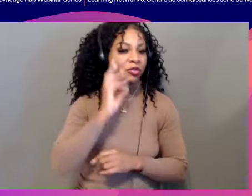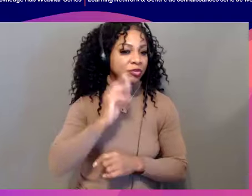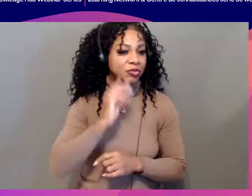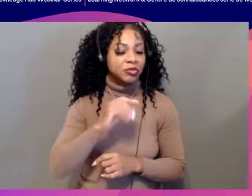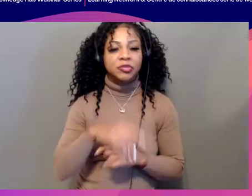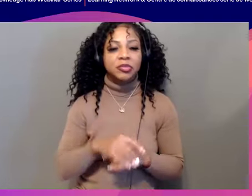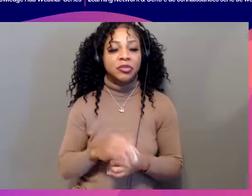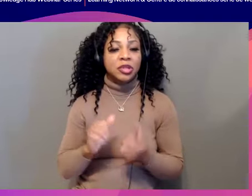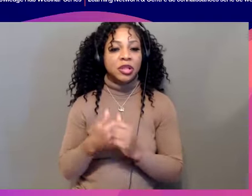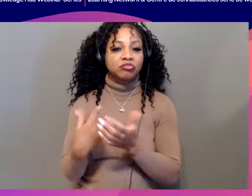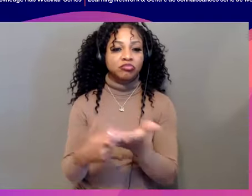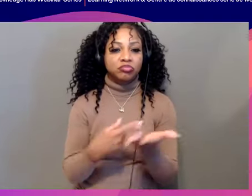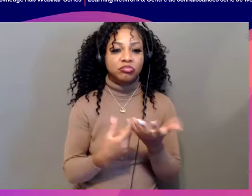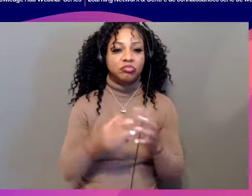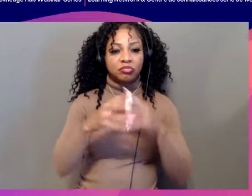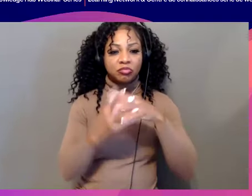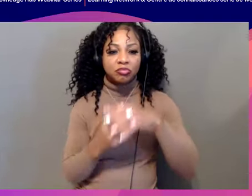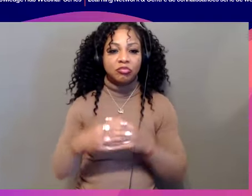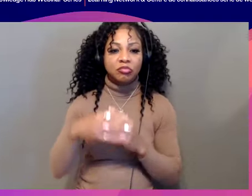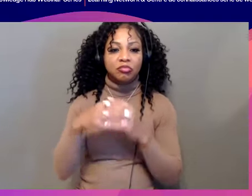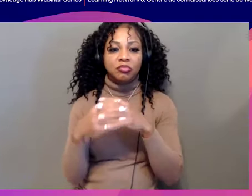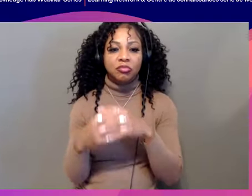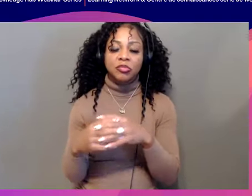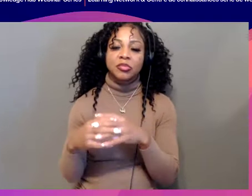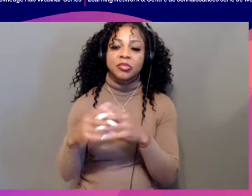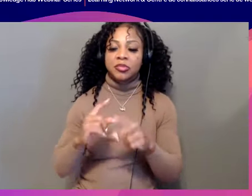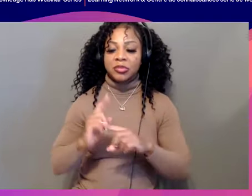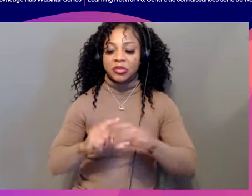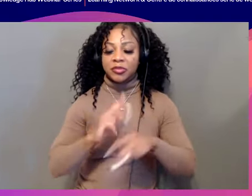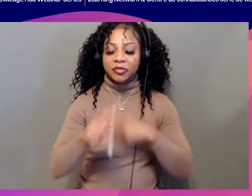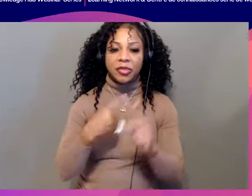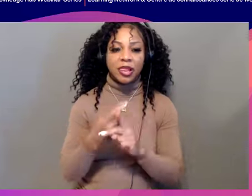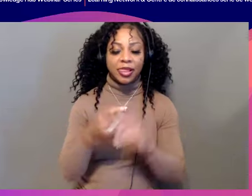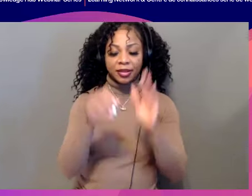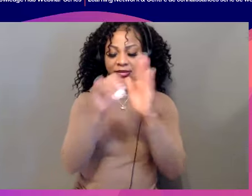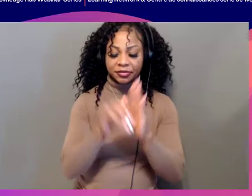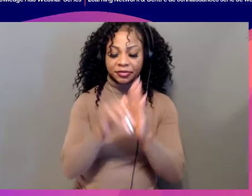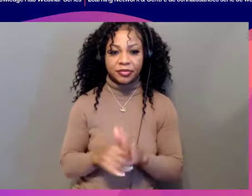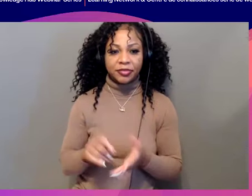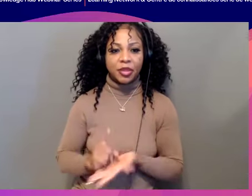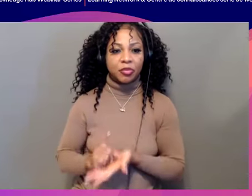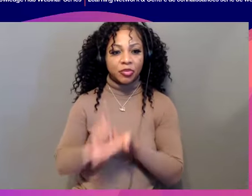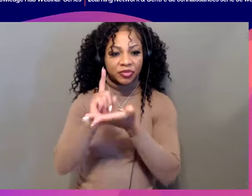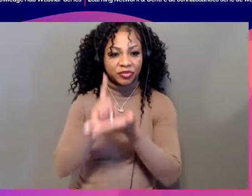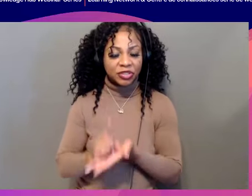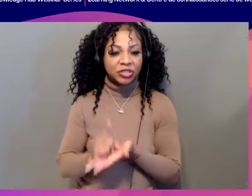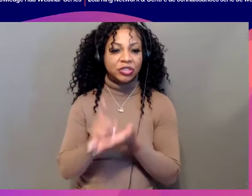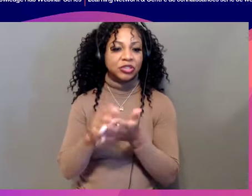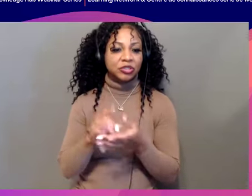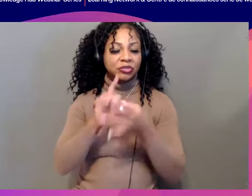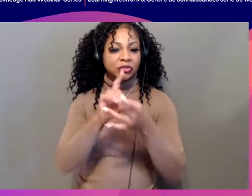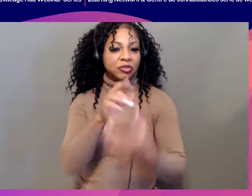by discussing intersectionality and the ways that different forms of identity privilege played out in power and